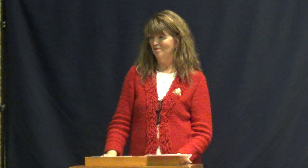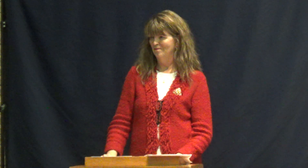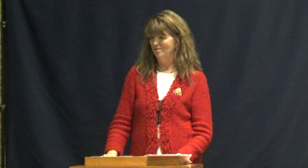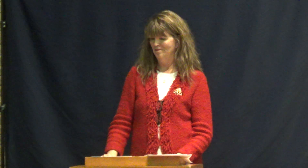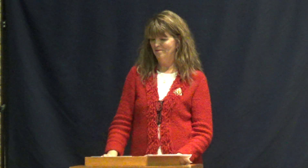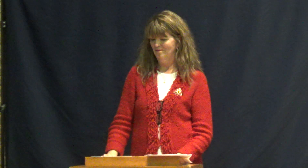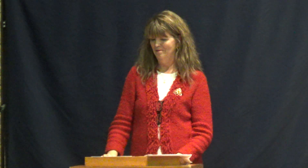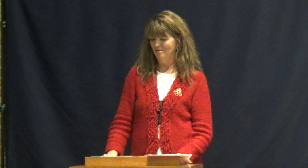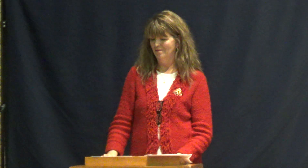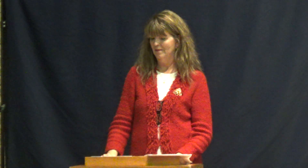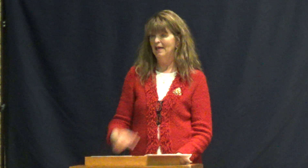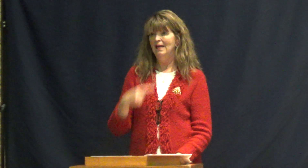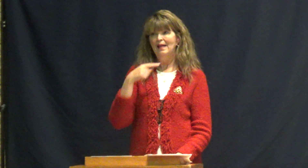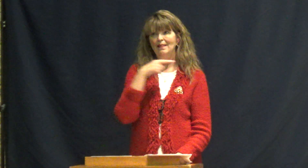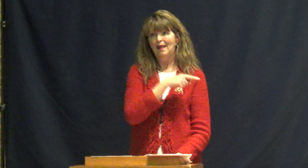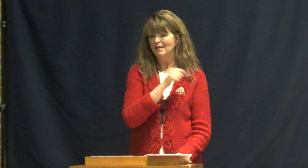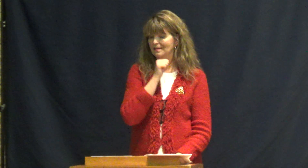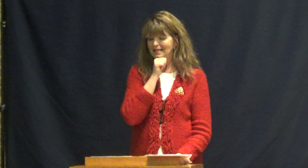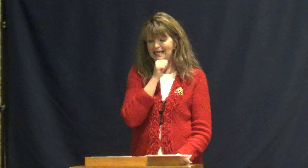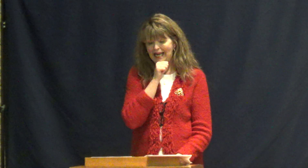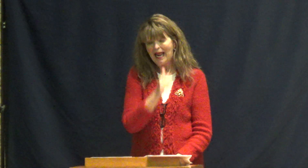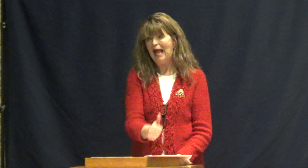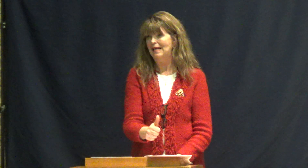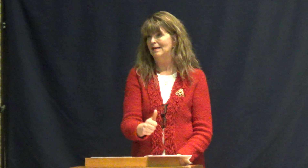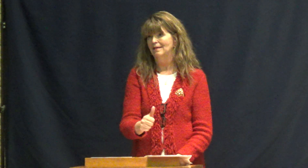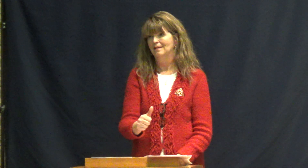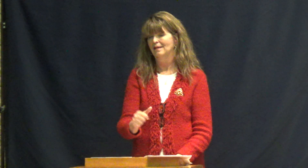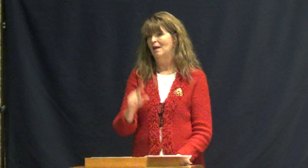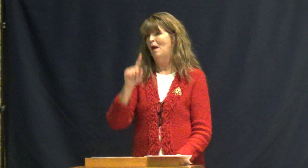way across the world in Bethlehem.